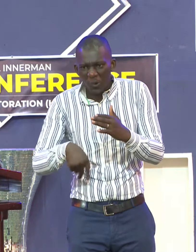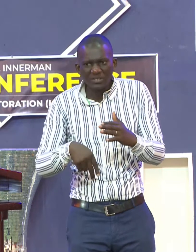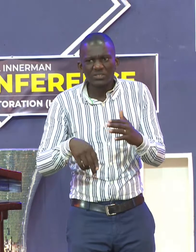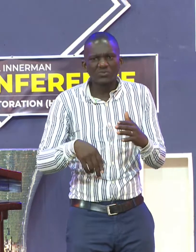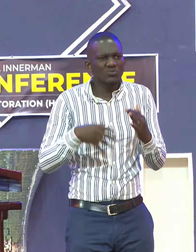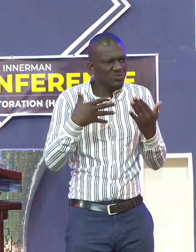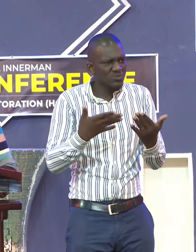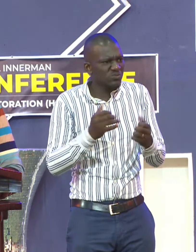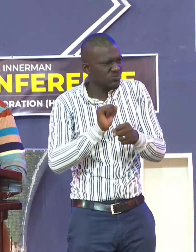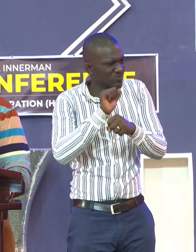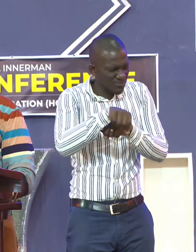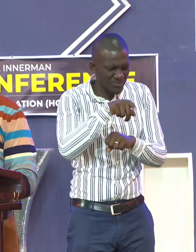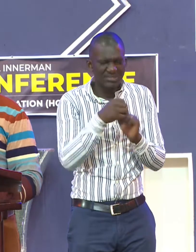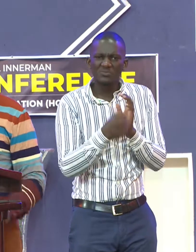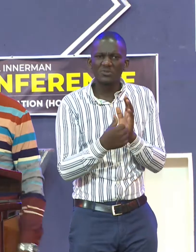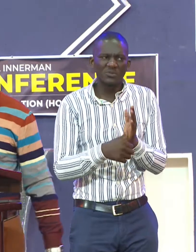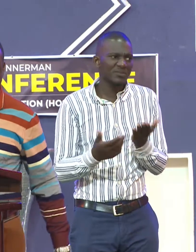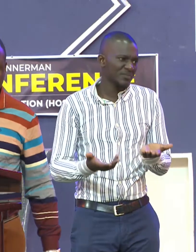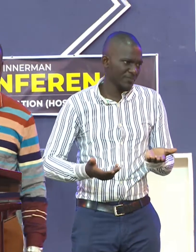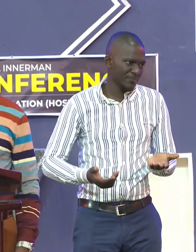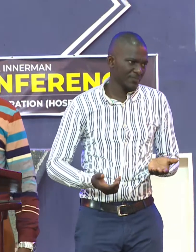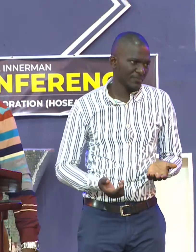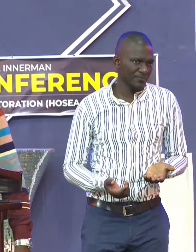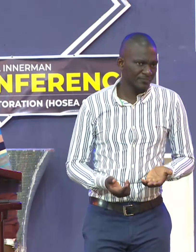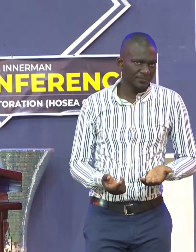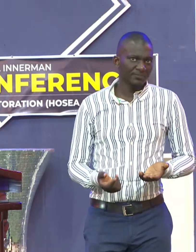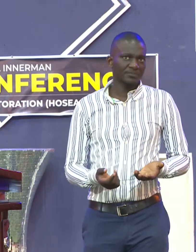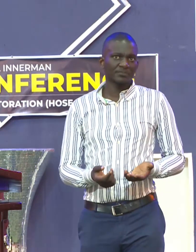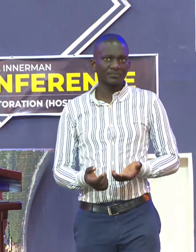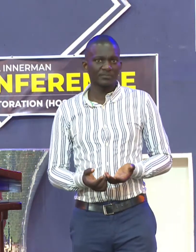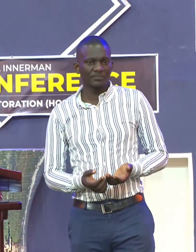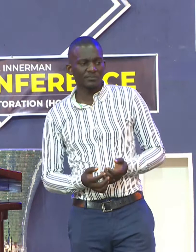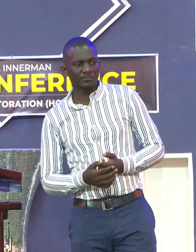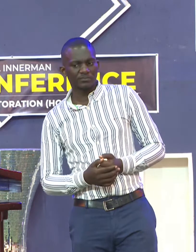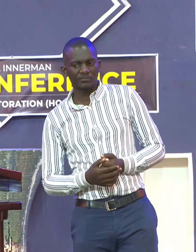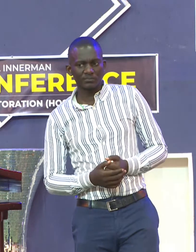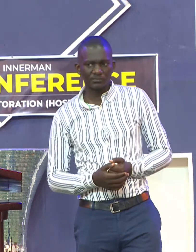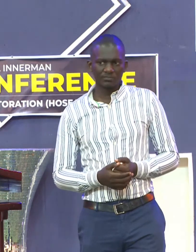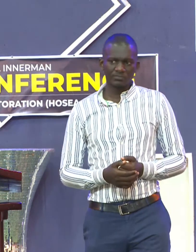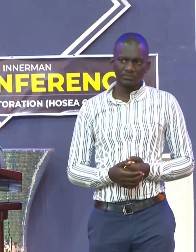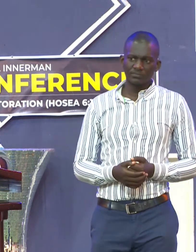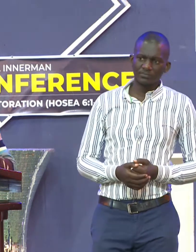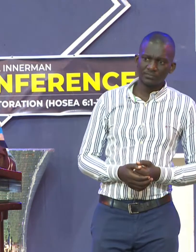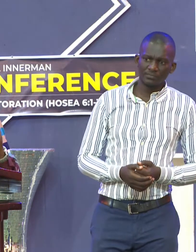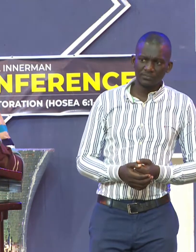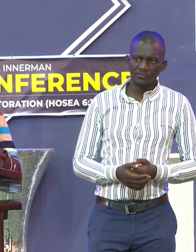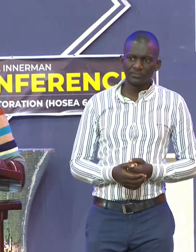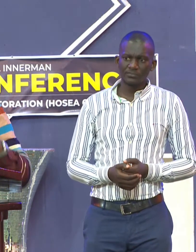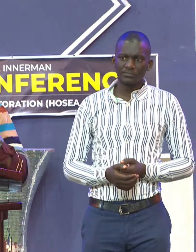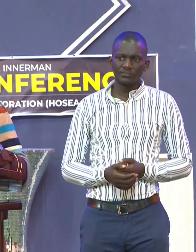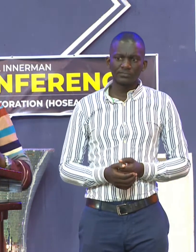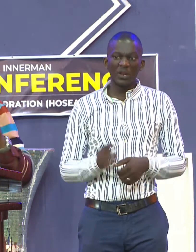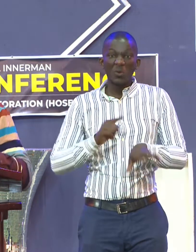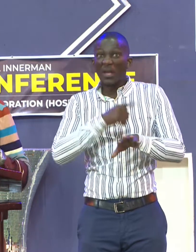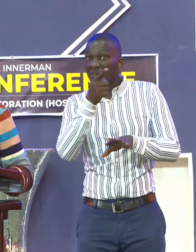you struggle to leave the problem not knowing the source of this problem and what do I have to do to leave it.